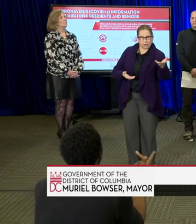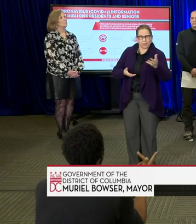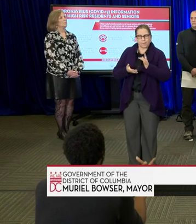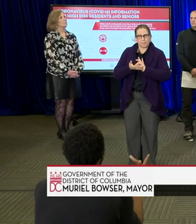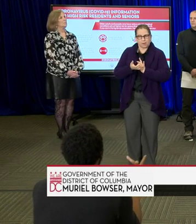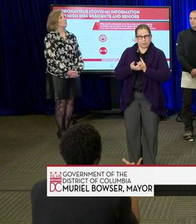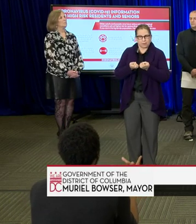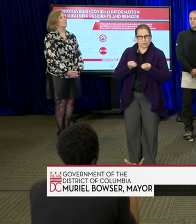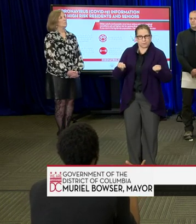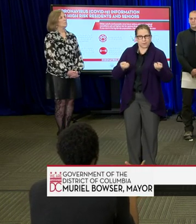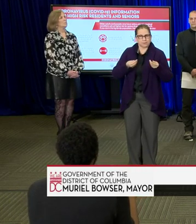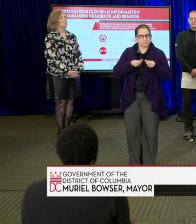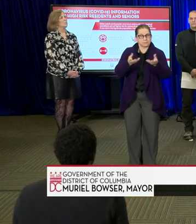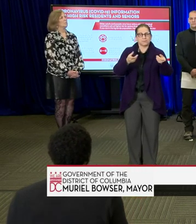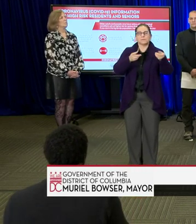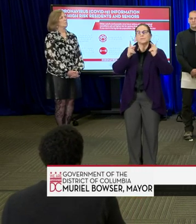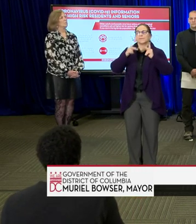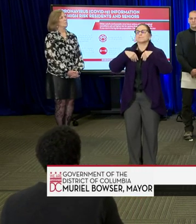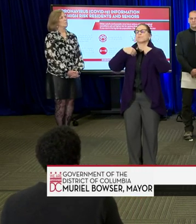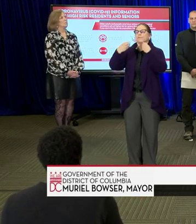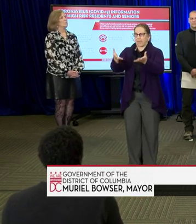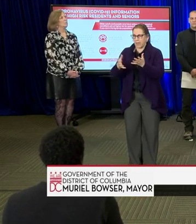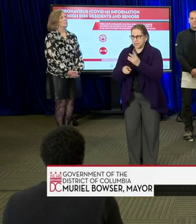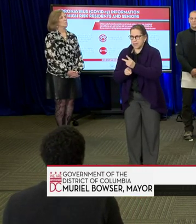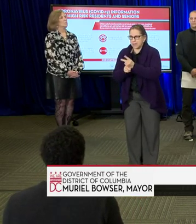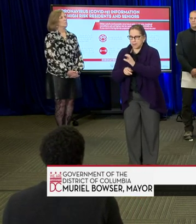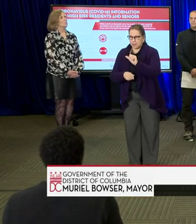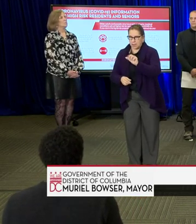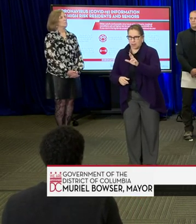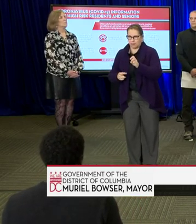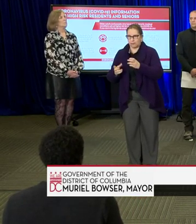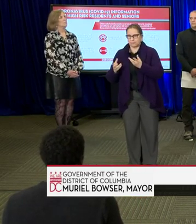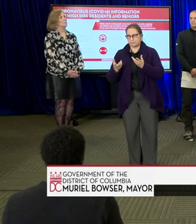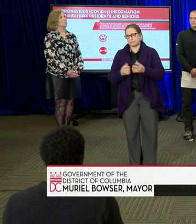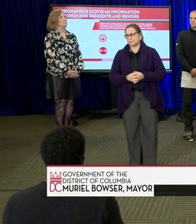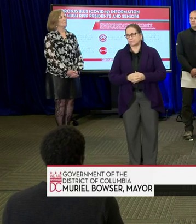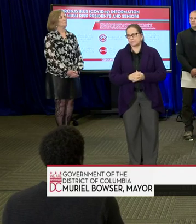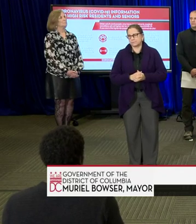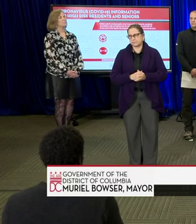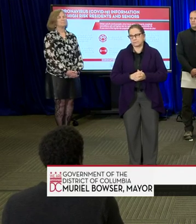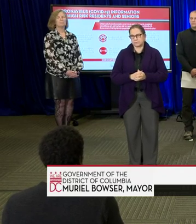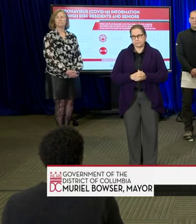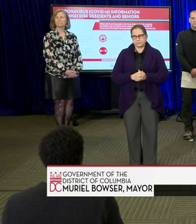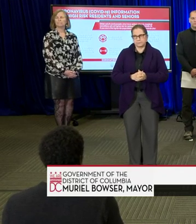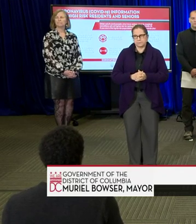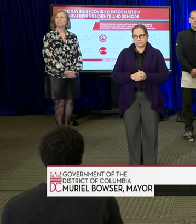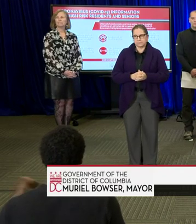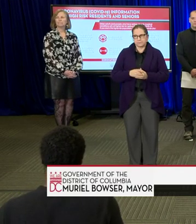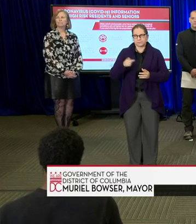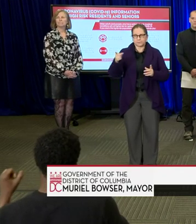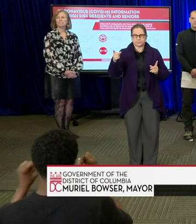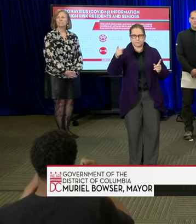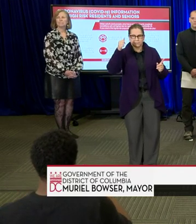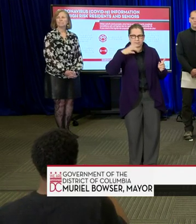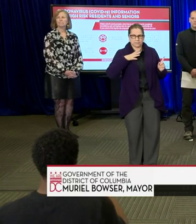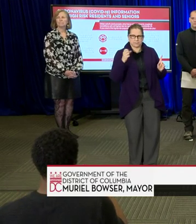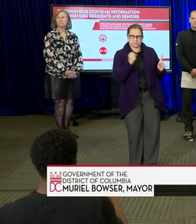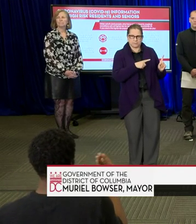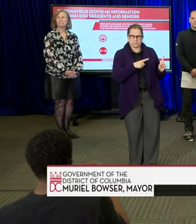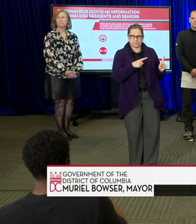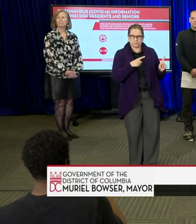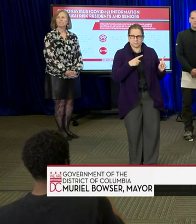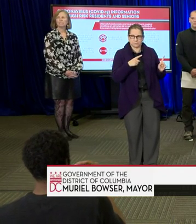are triaging the distribution of that equipment. Can we get some idea as to